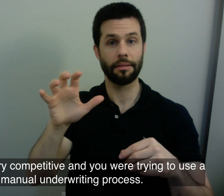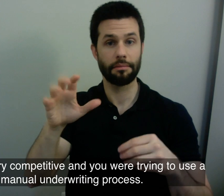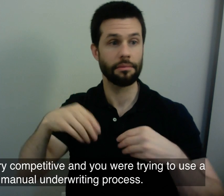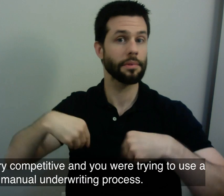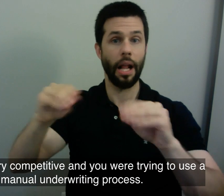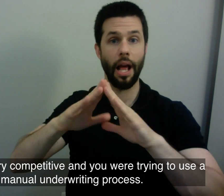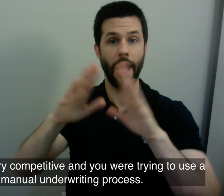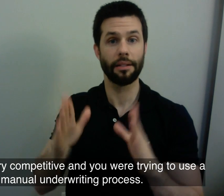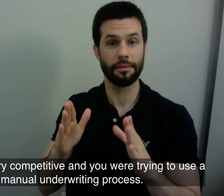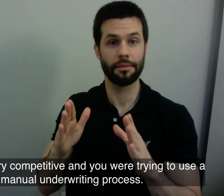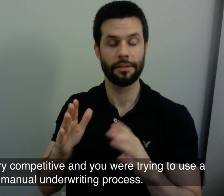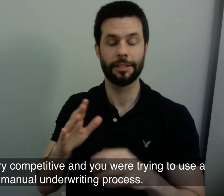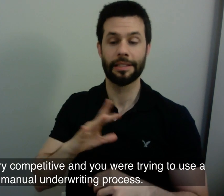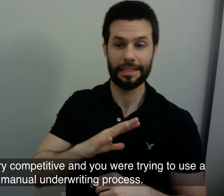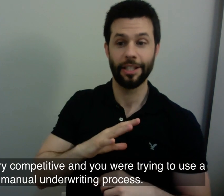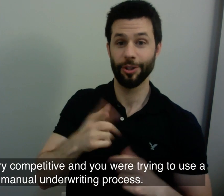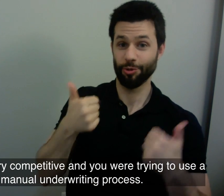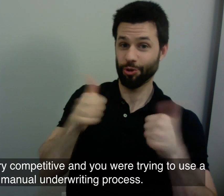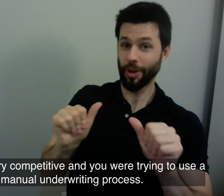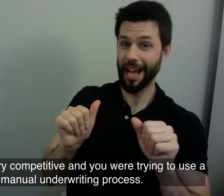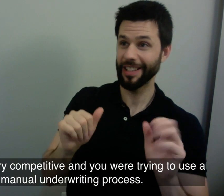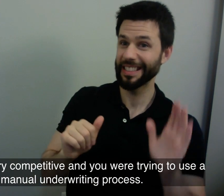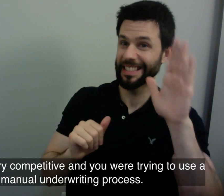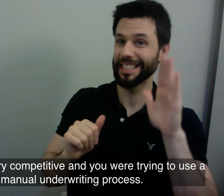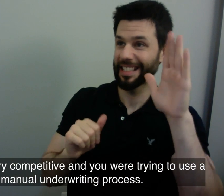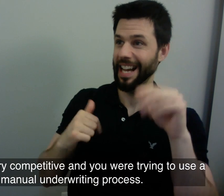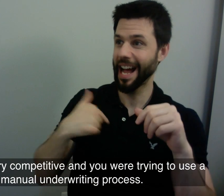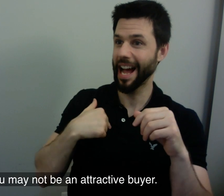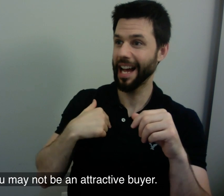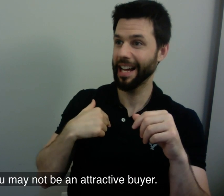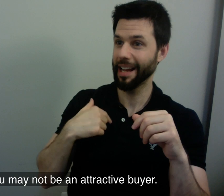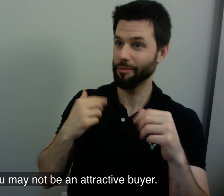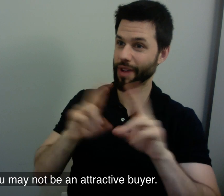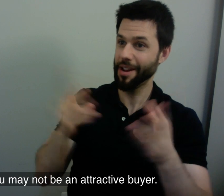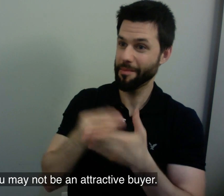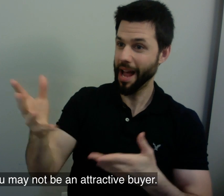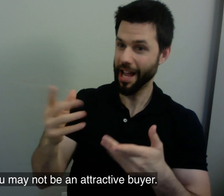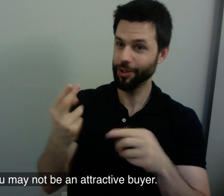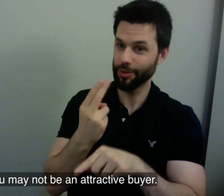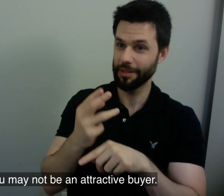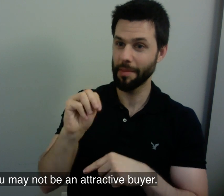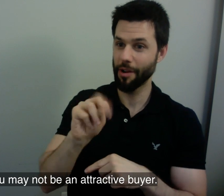is very competitive and you were trying to use a manual underwriting process, you may not be an attractive